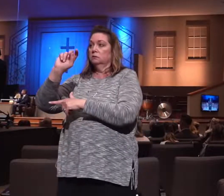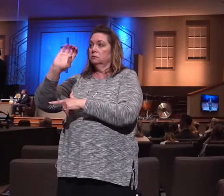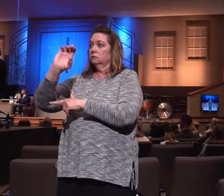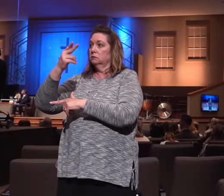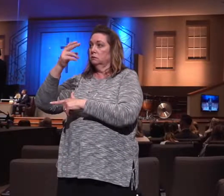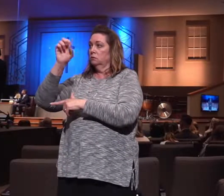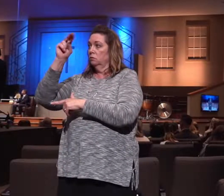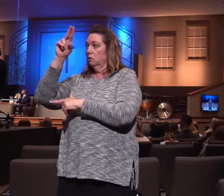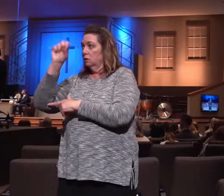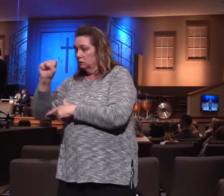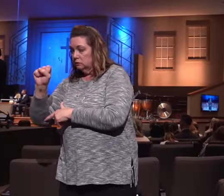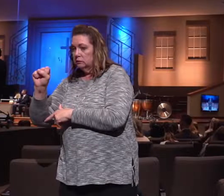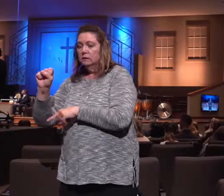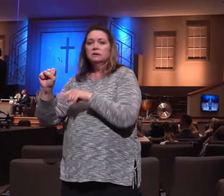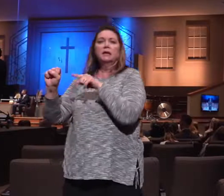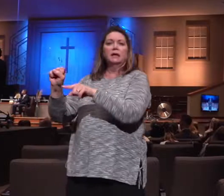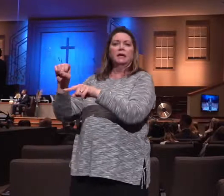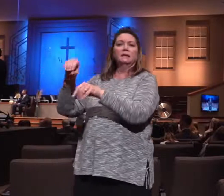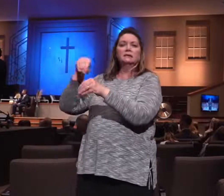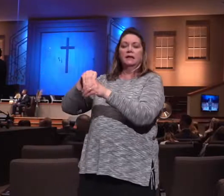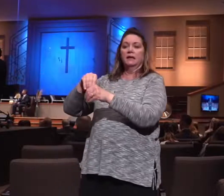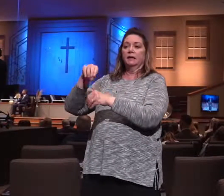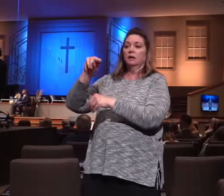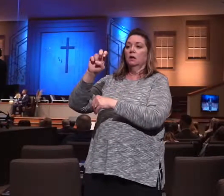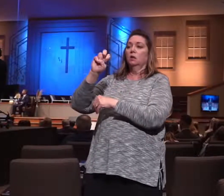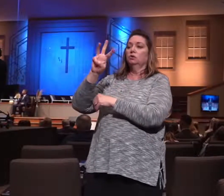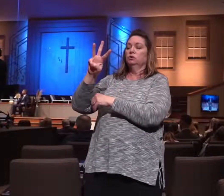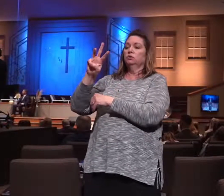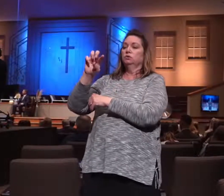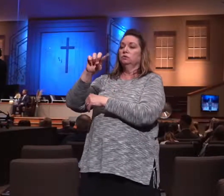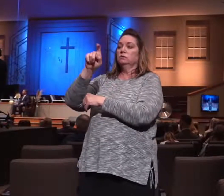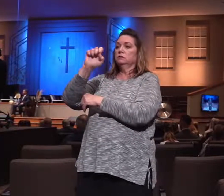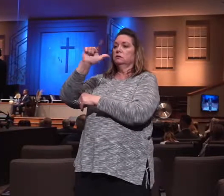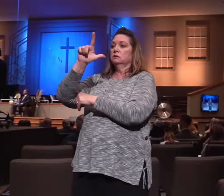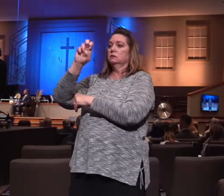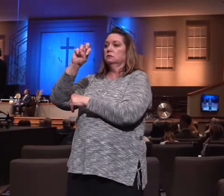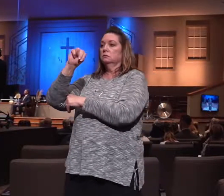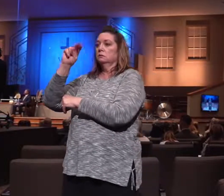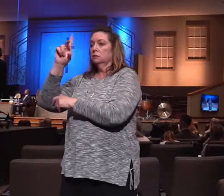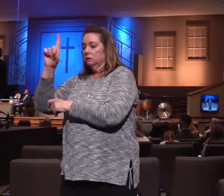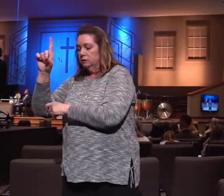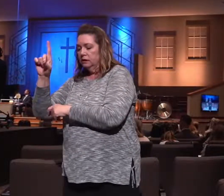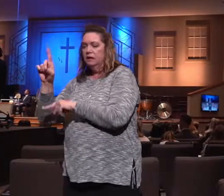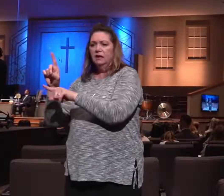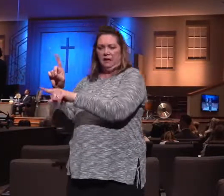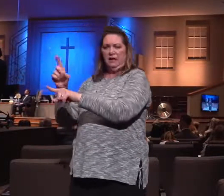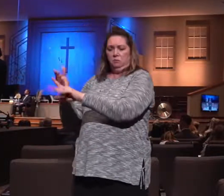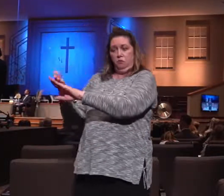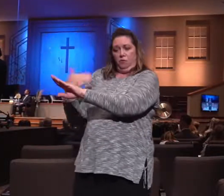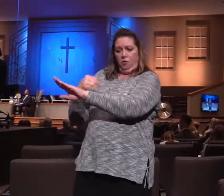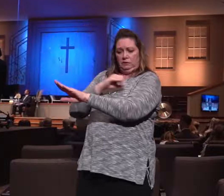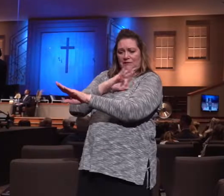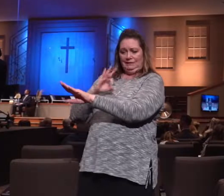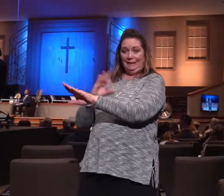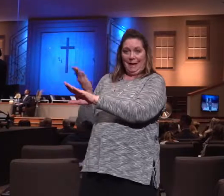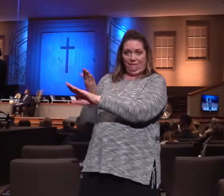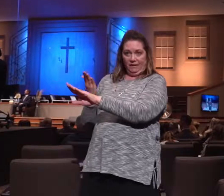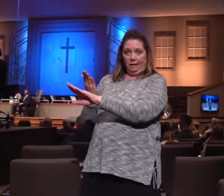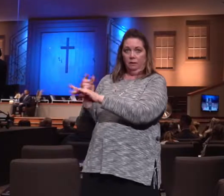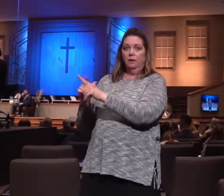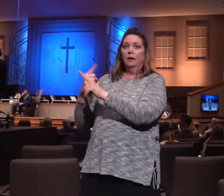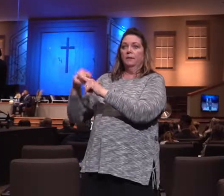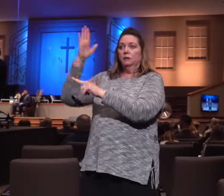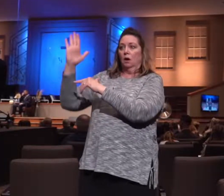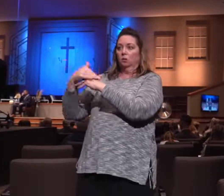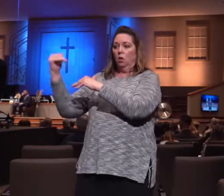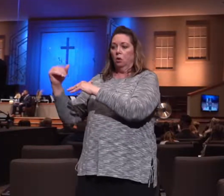doing in New Zealand. Brother Hutchins was a member of our church, member of our staff here in this ministry, and God called him to